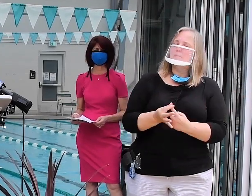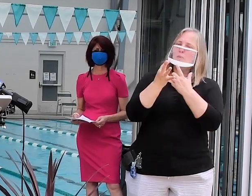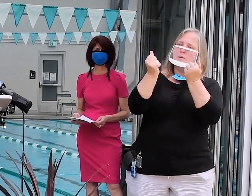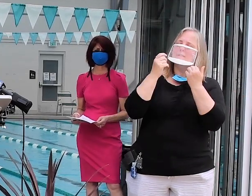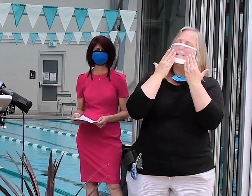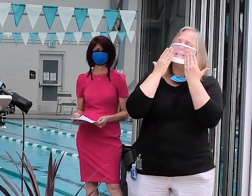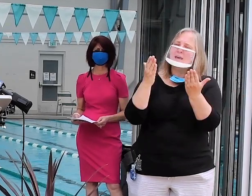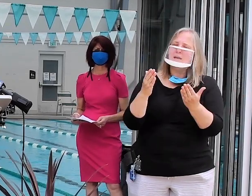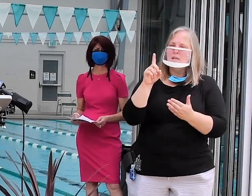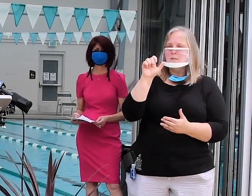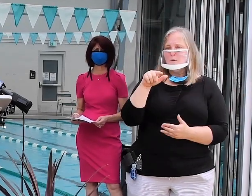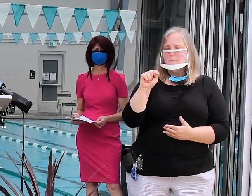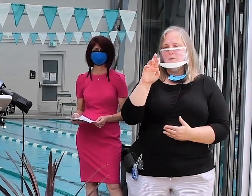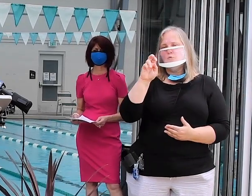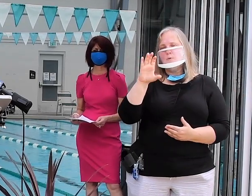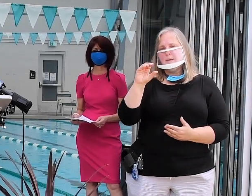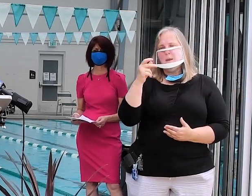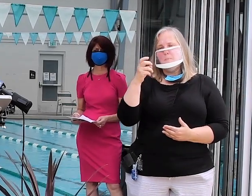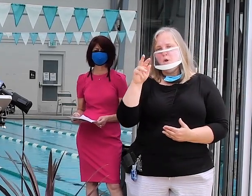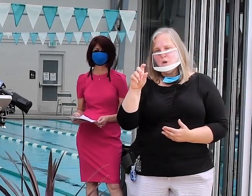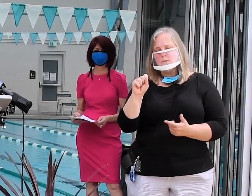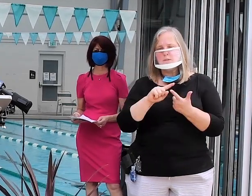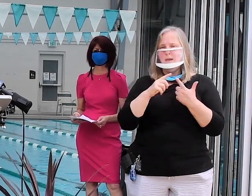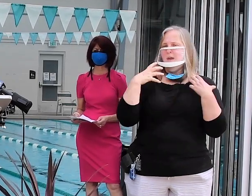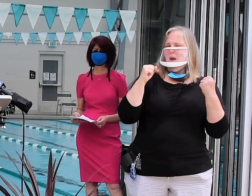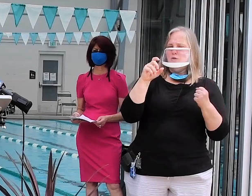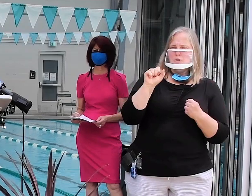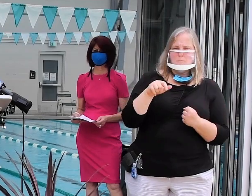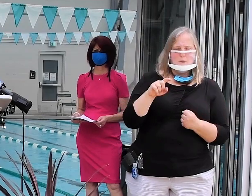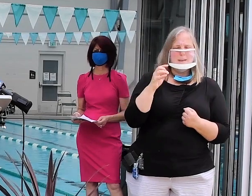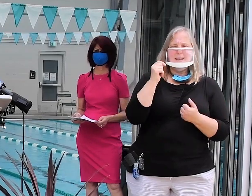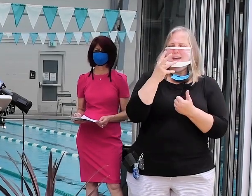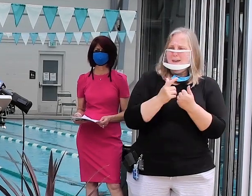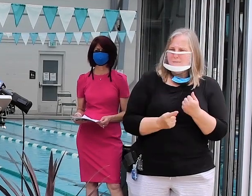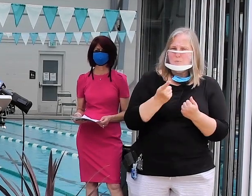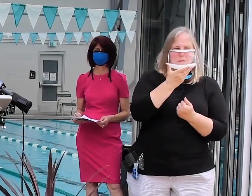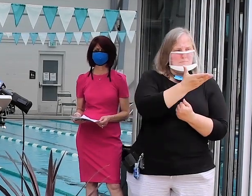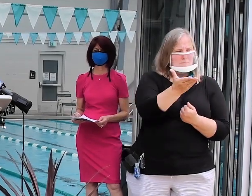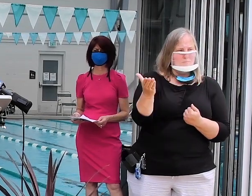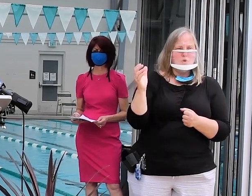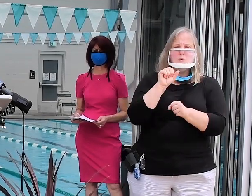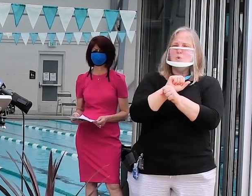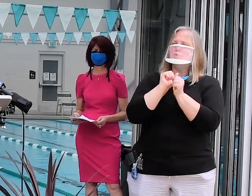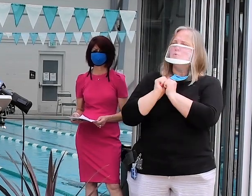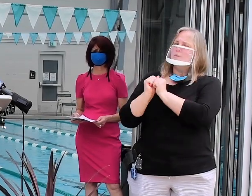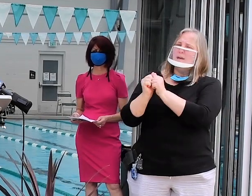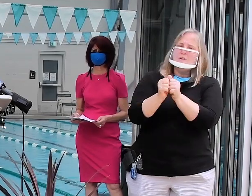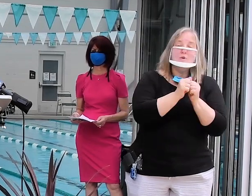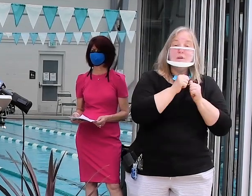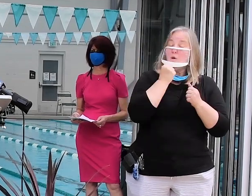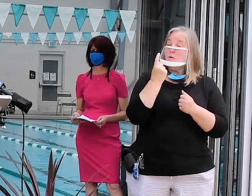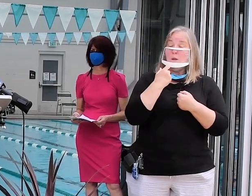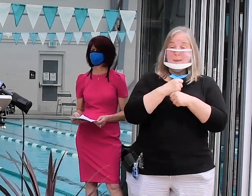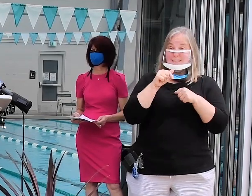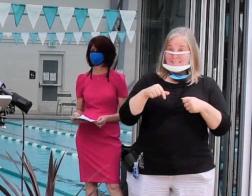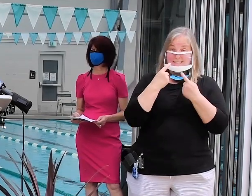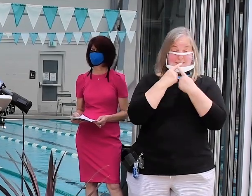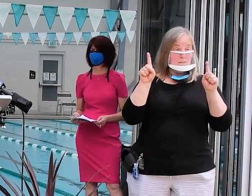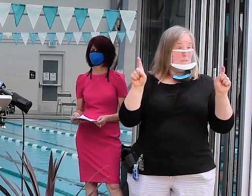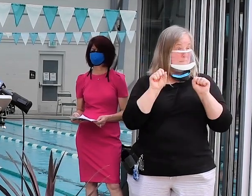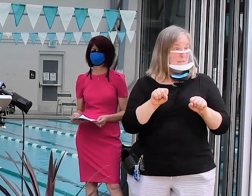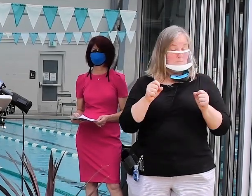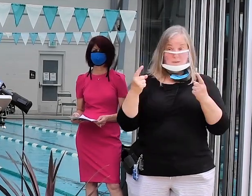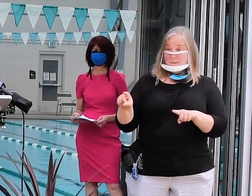the Department of Recreation and Parks, the Health Department, and everyone who is working together to not only make this announcement